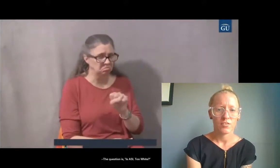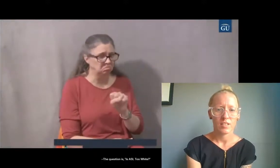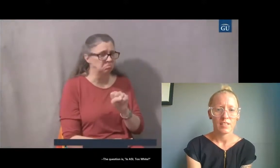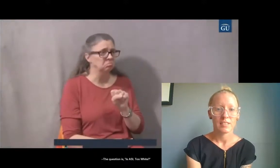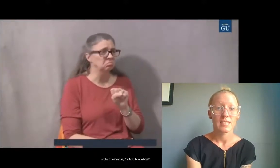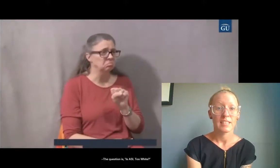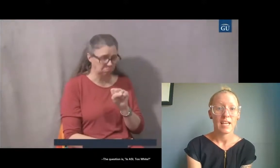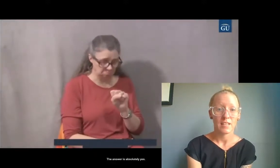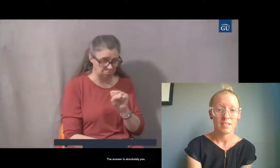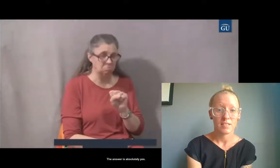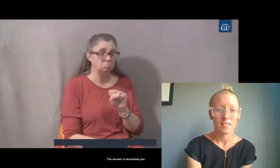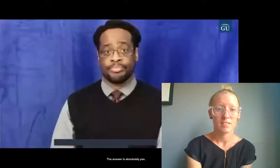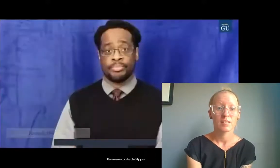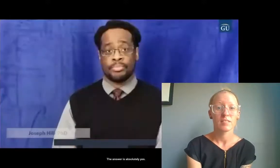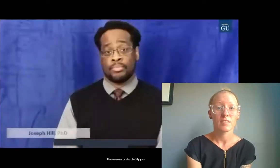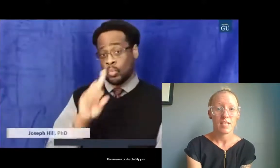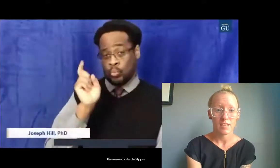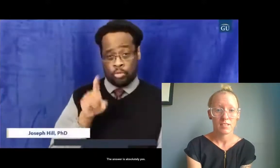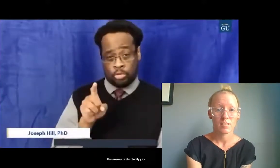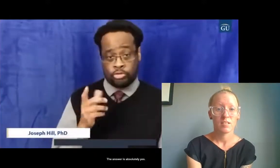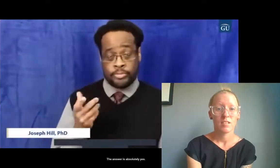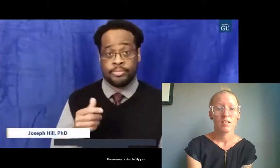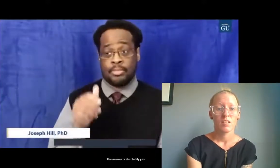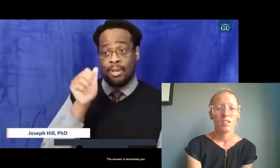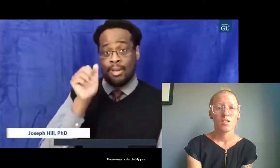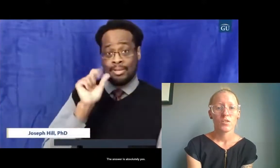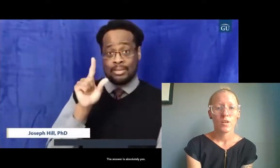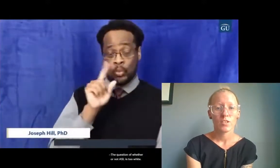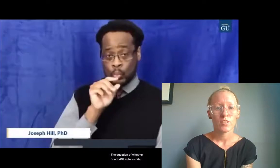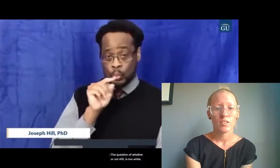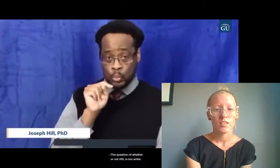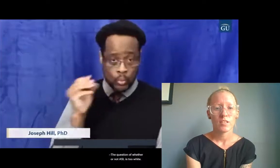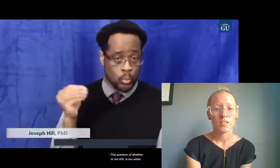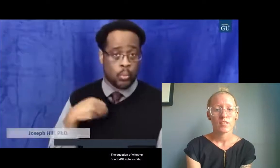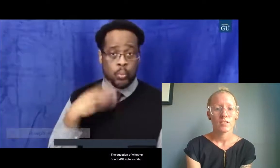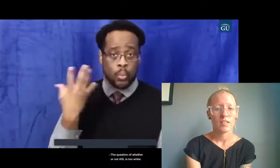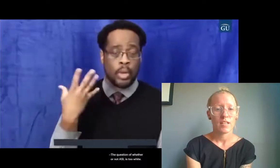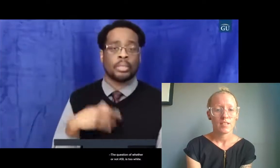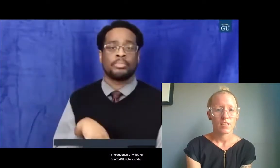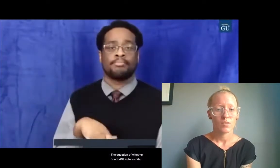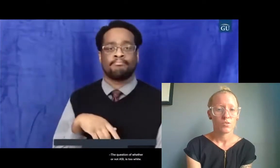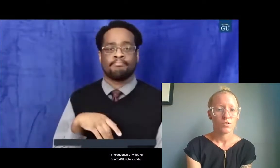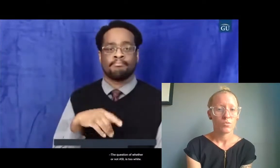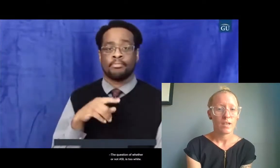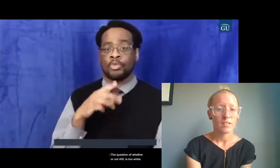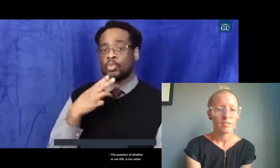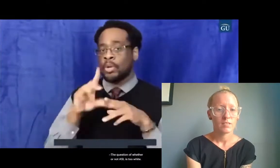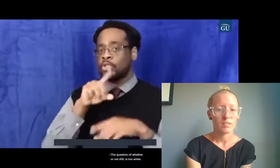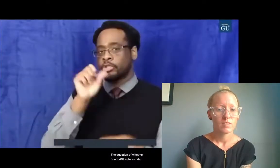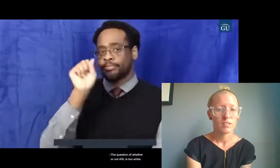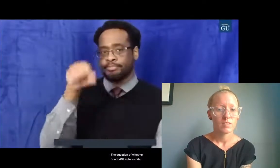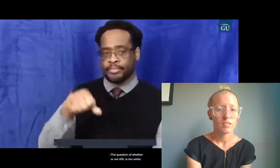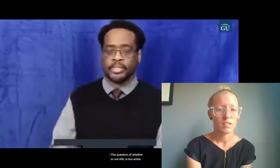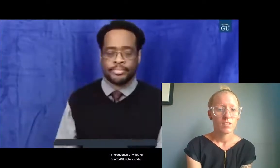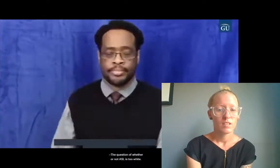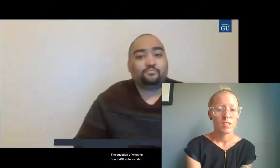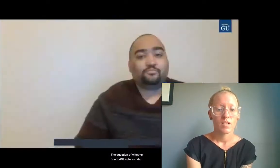The answer is yes. Yes. The question, ASL is too white?